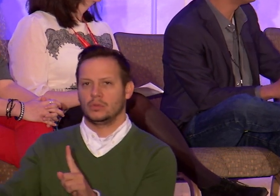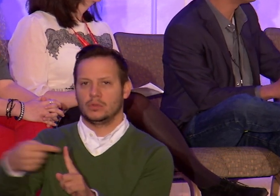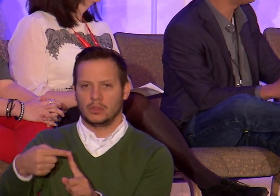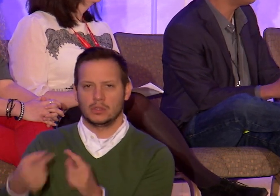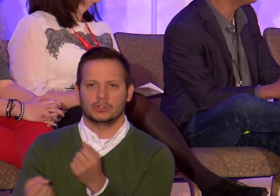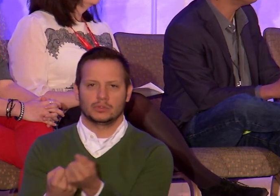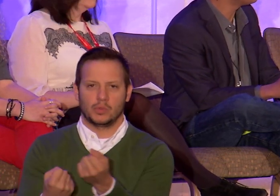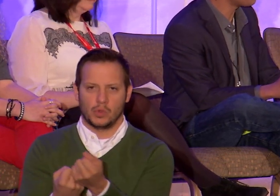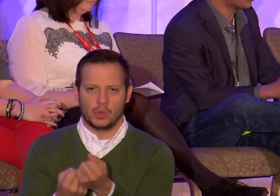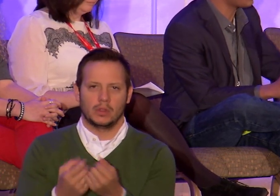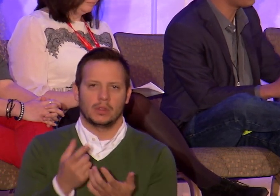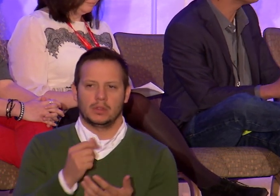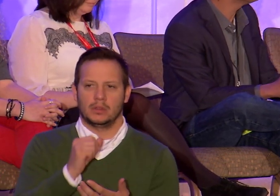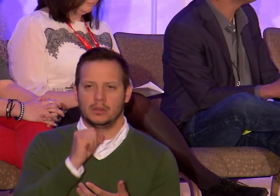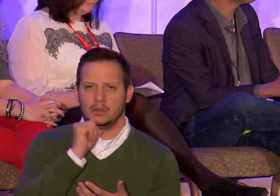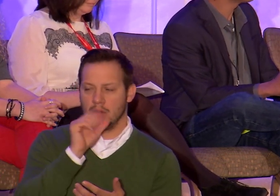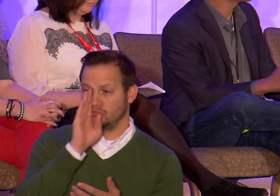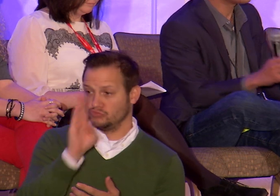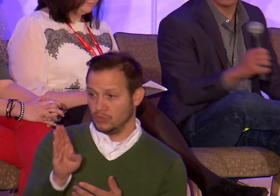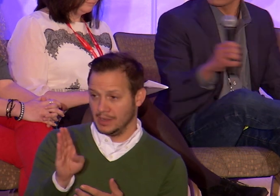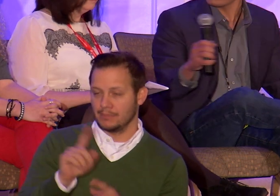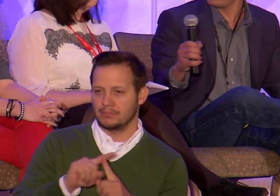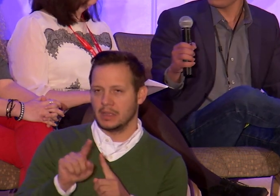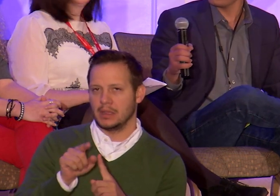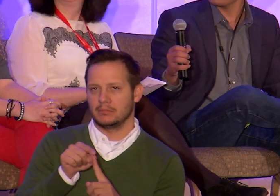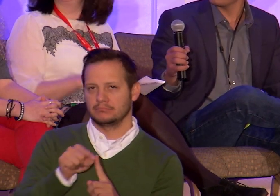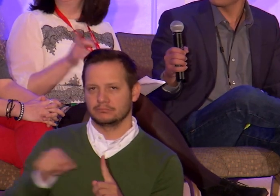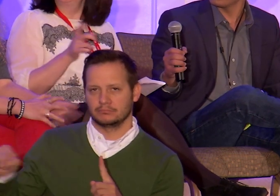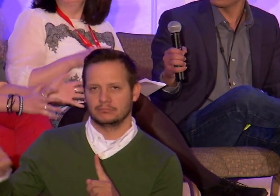of humanism and ethical thought.